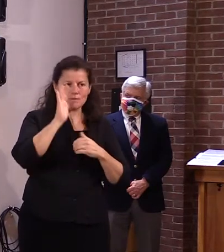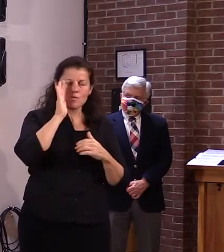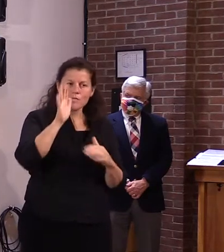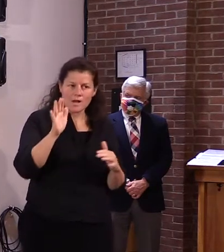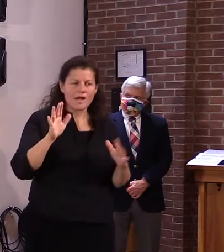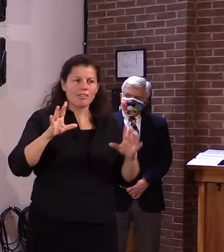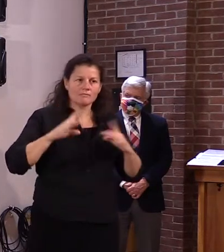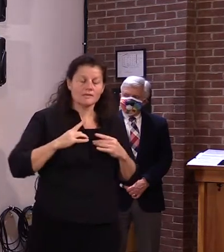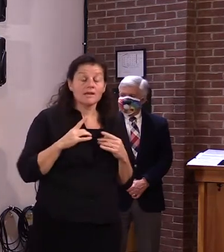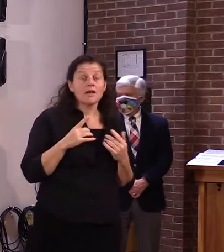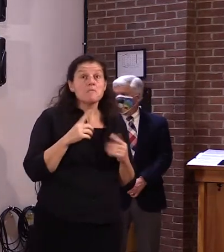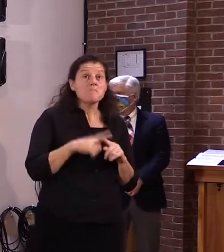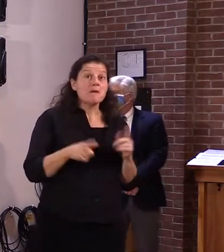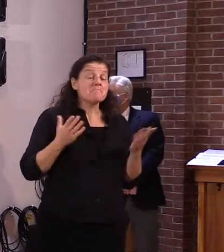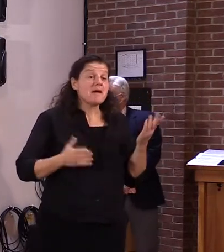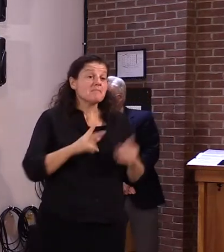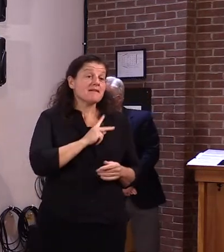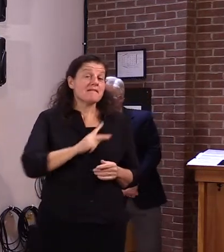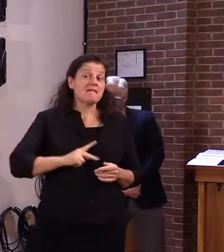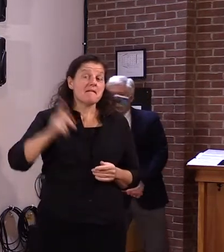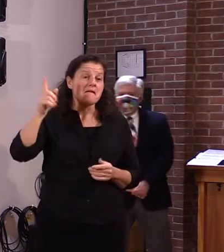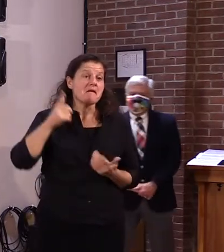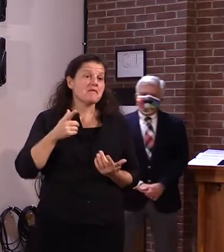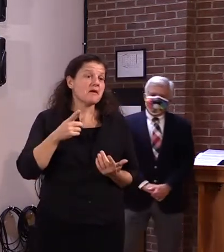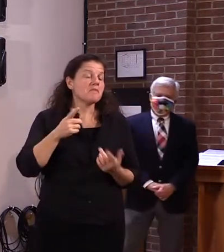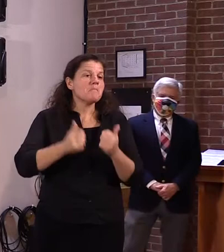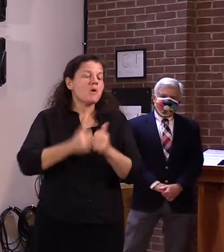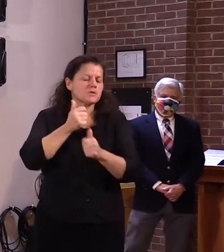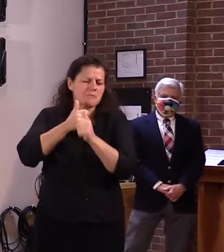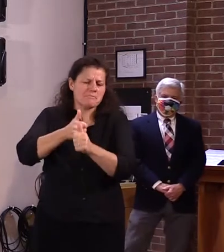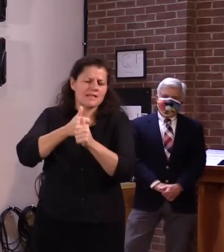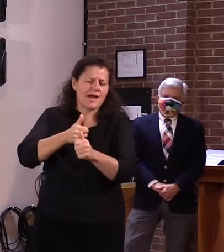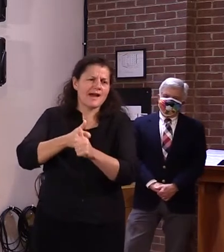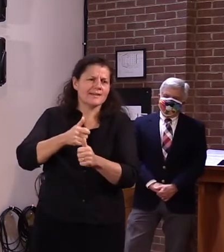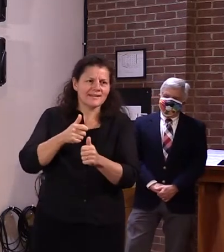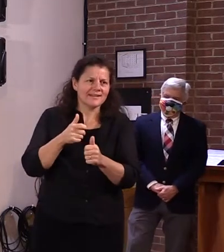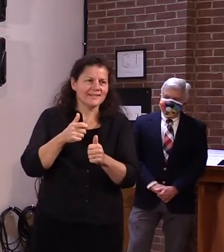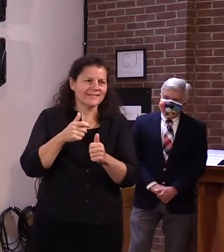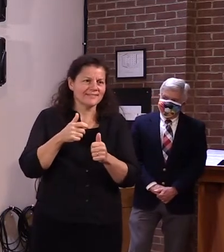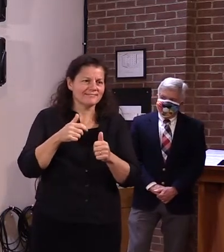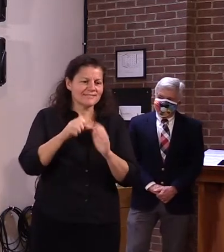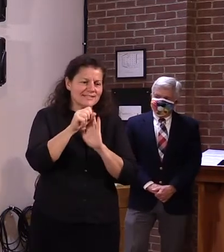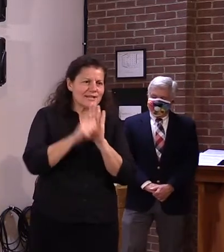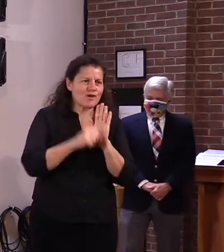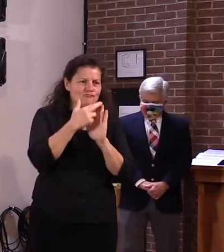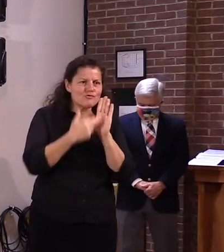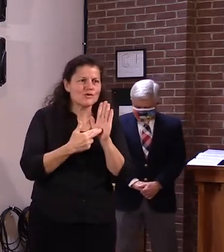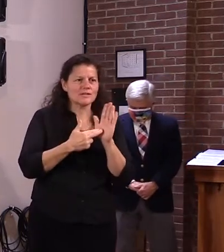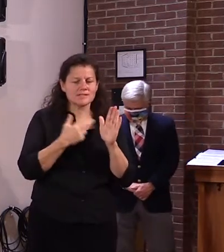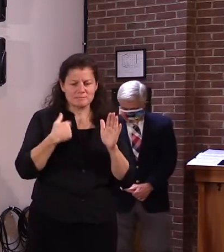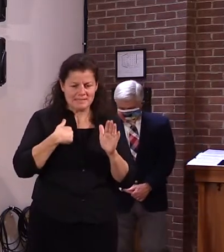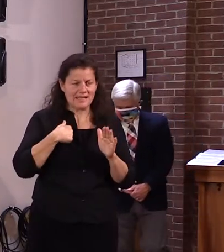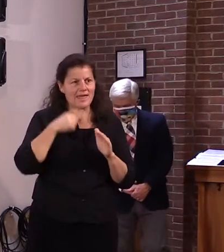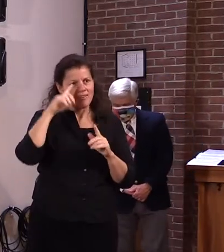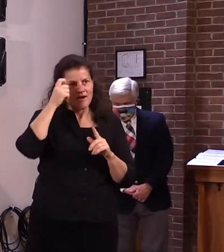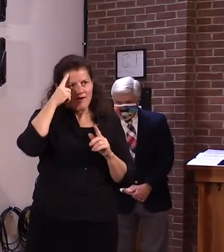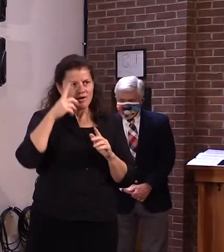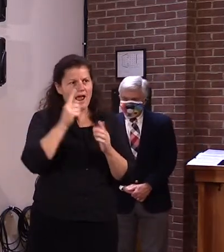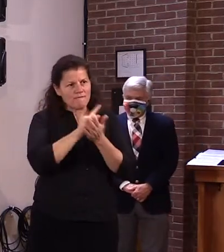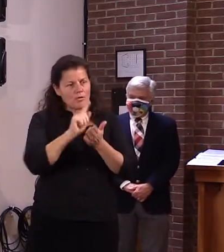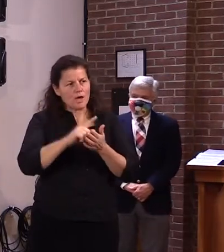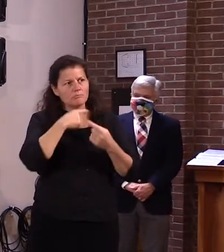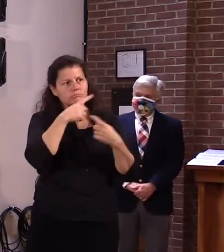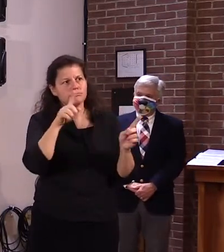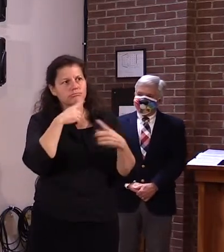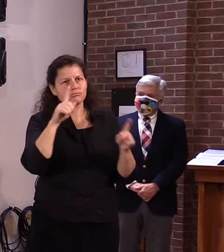compliant part of the state with regard to adherence to all of the things the governor and I say every week? Do you